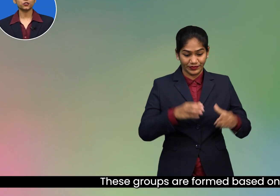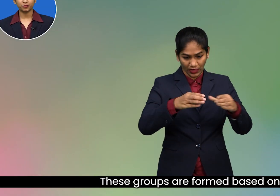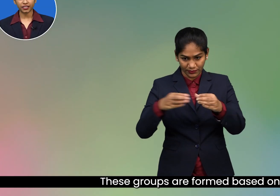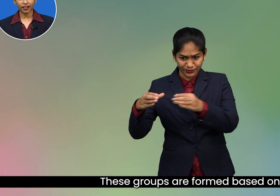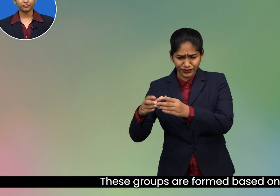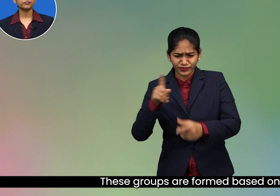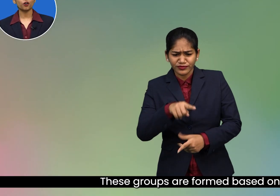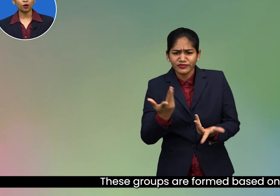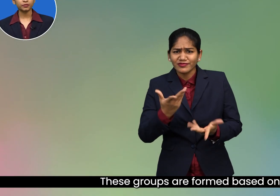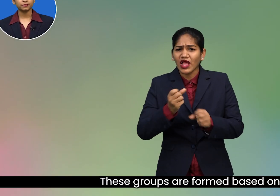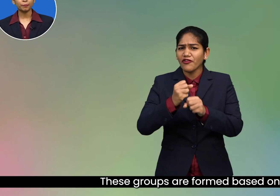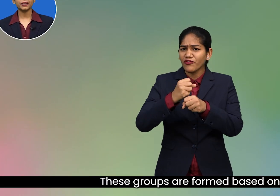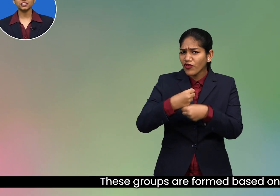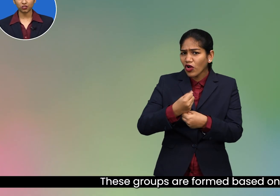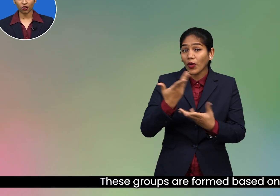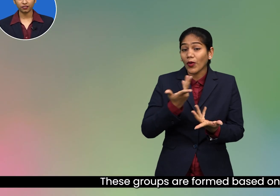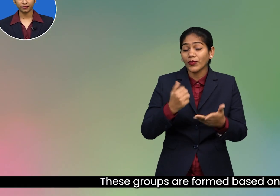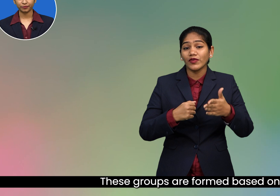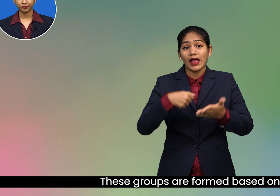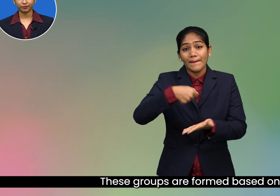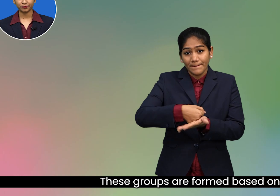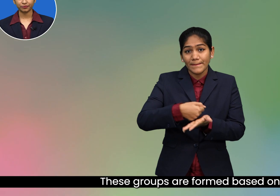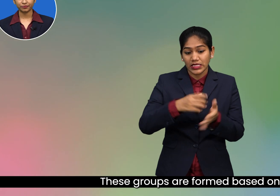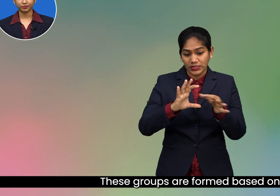These groups are formed based on